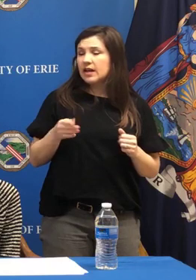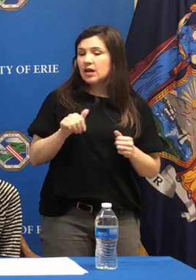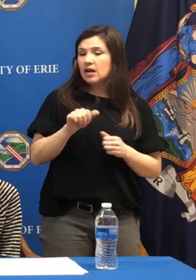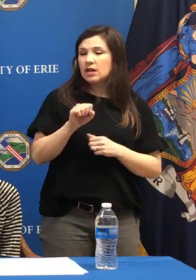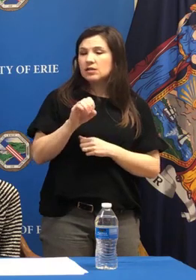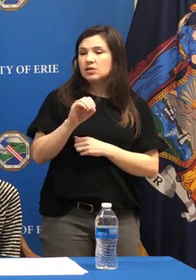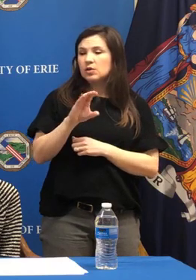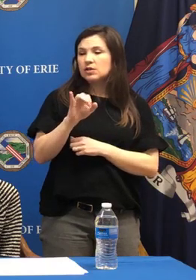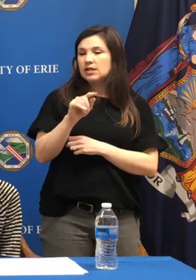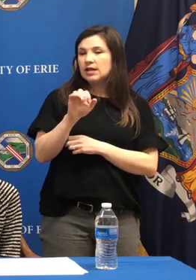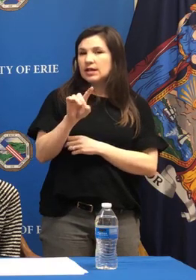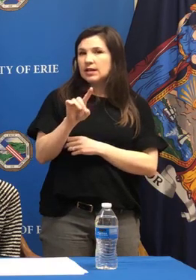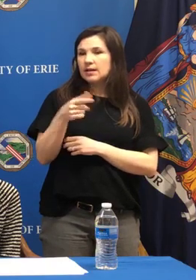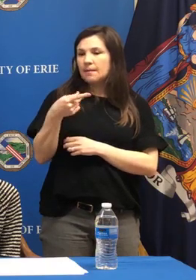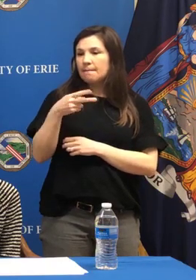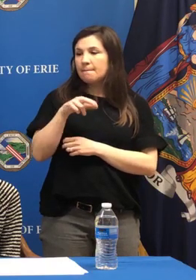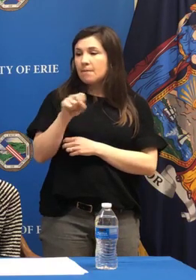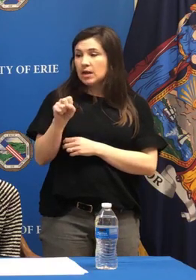Press.